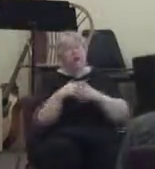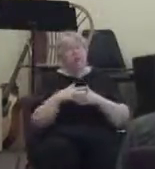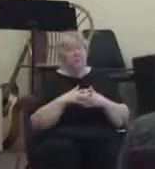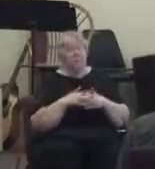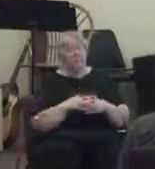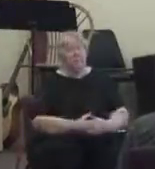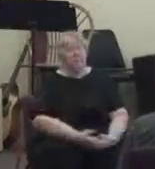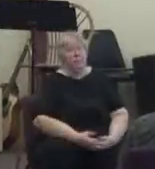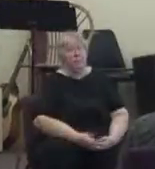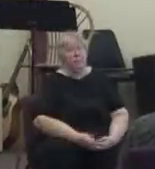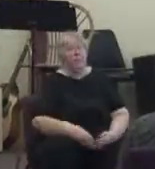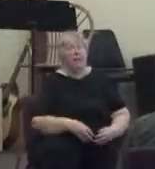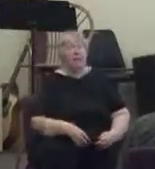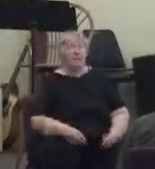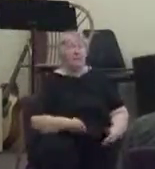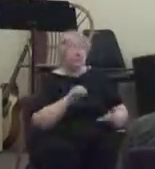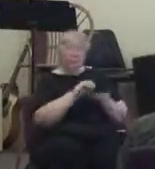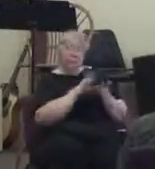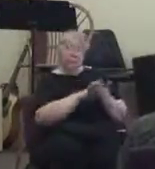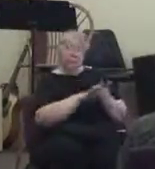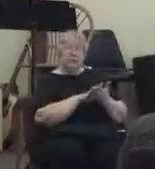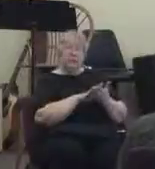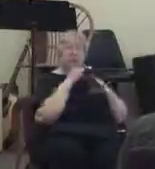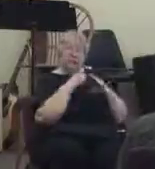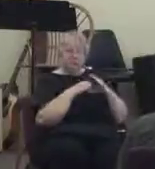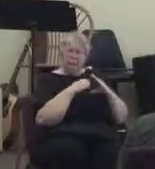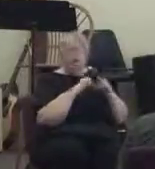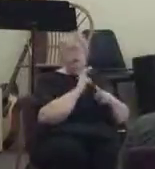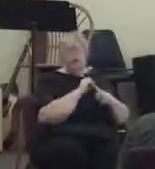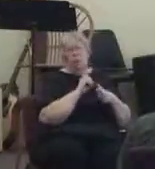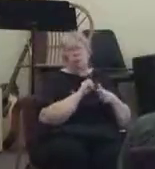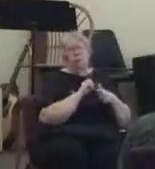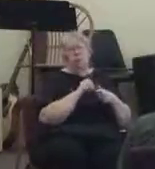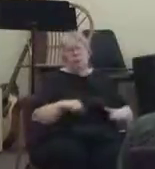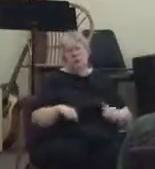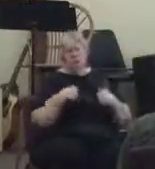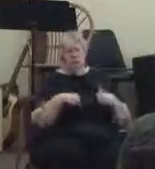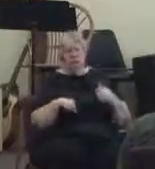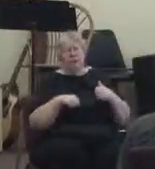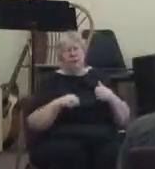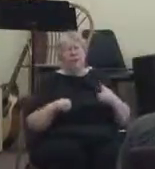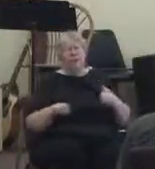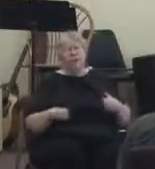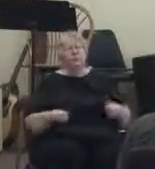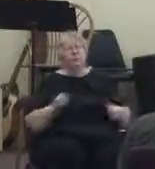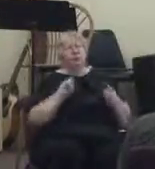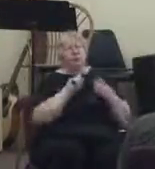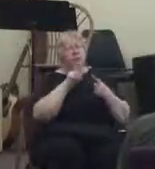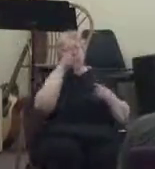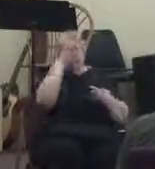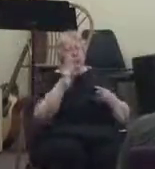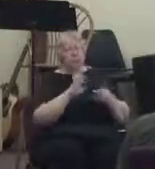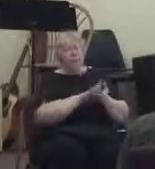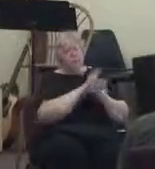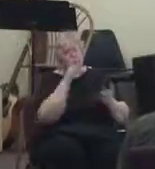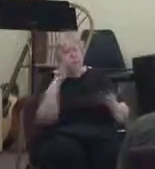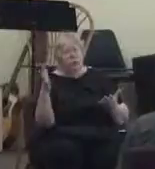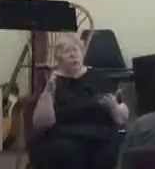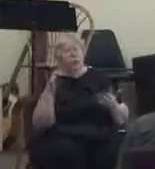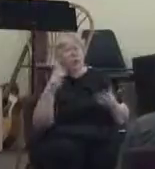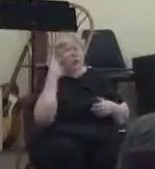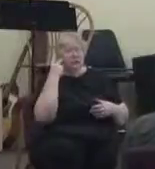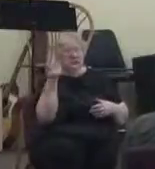also so that we can send you that report. And to God be the glory, and let's see the Great Commission move throughout